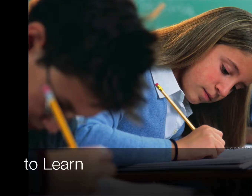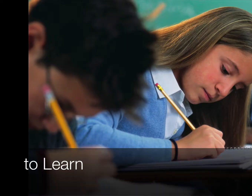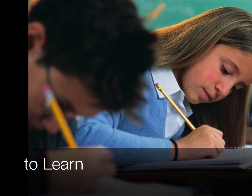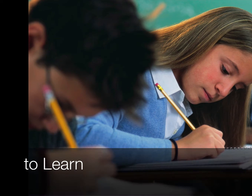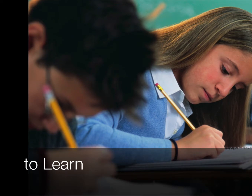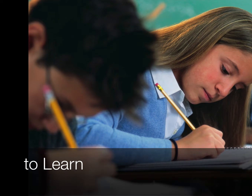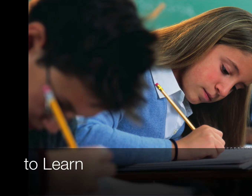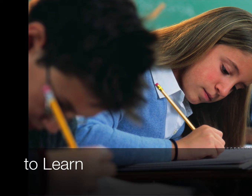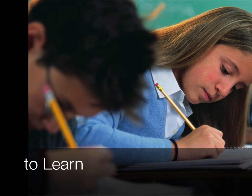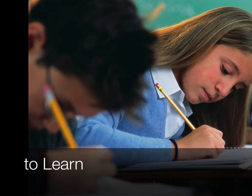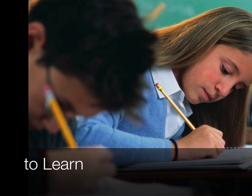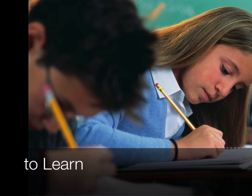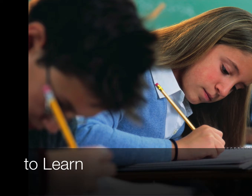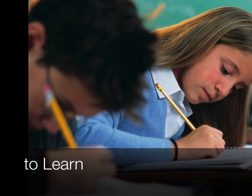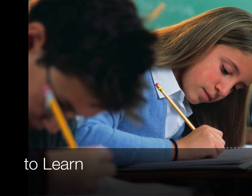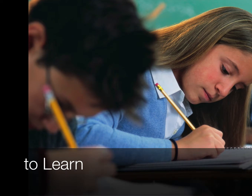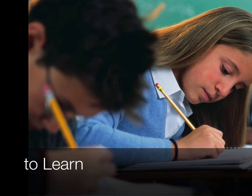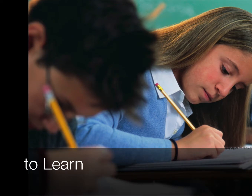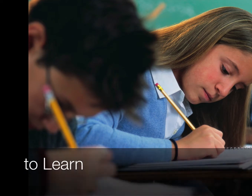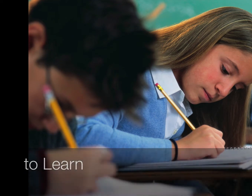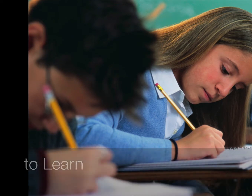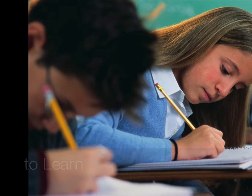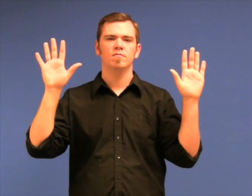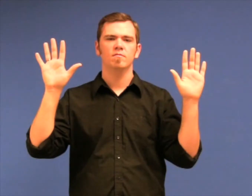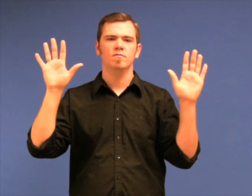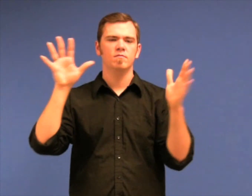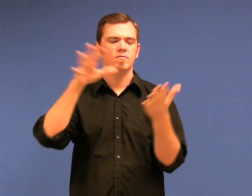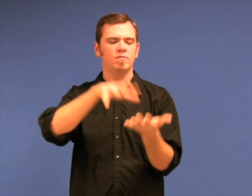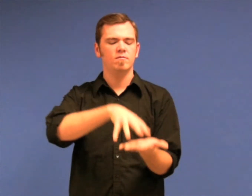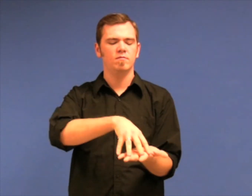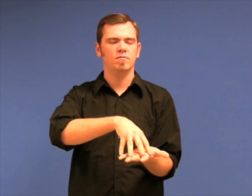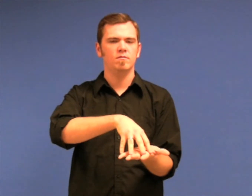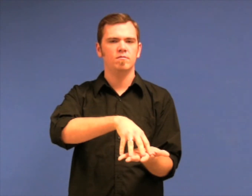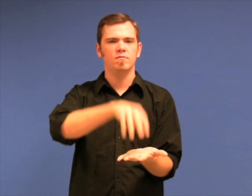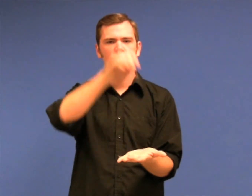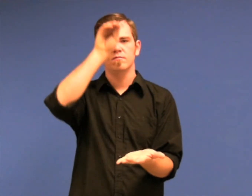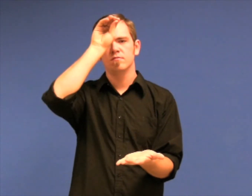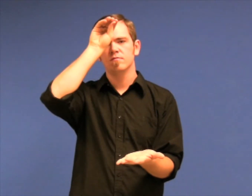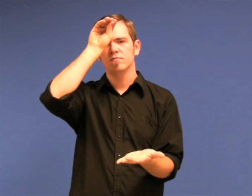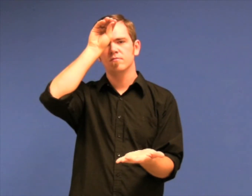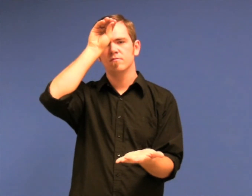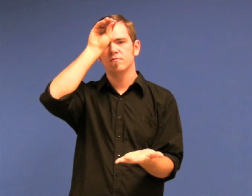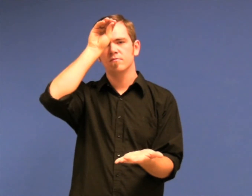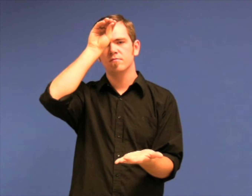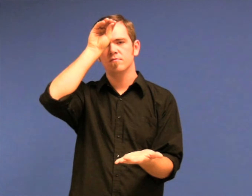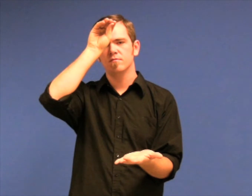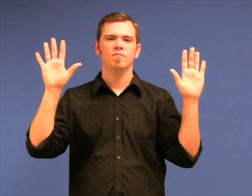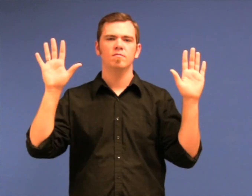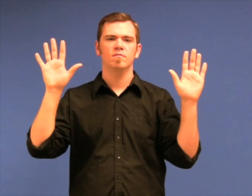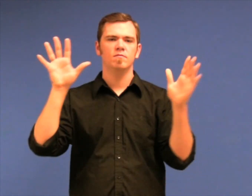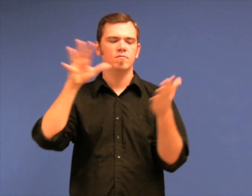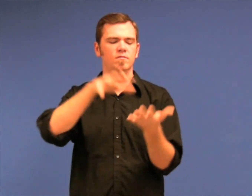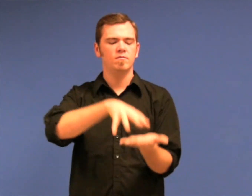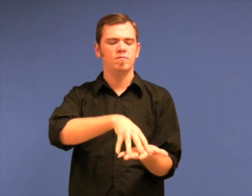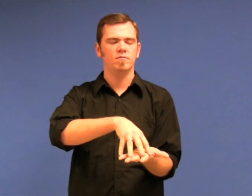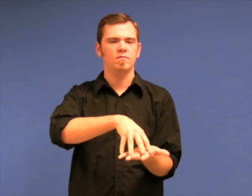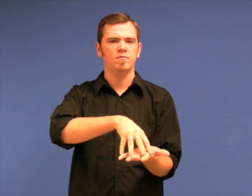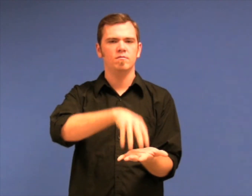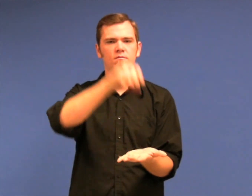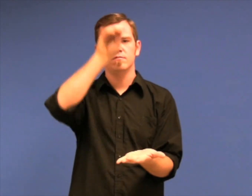Alright, our next sign is the sign to learn. To learn, like you're taking the information out of the book and putting it in your head. Learn.